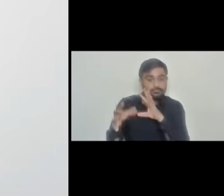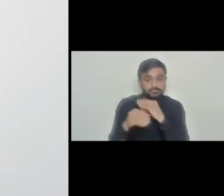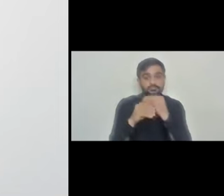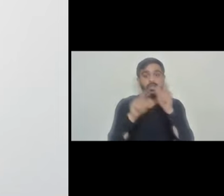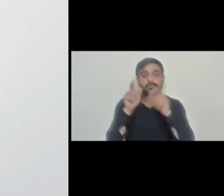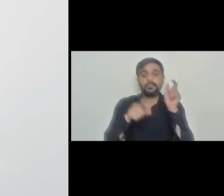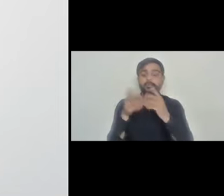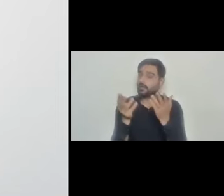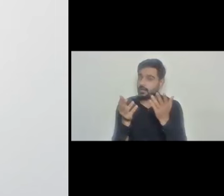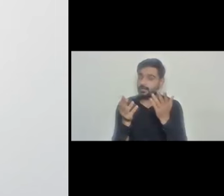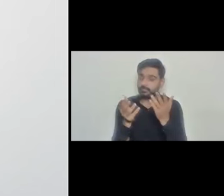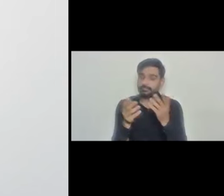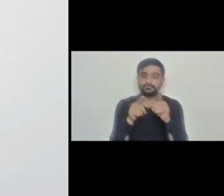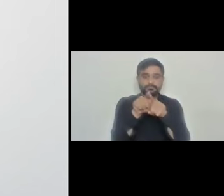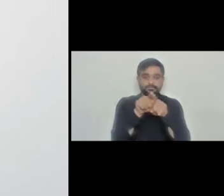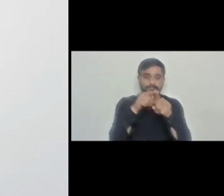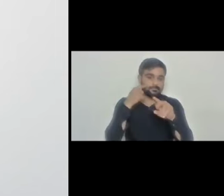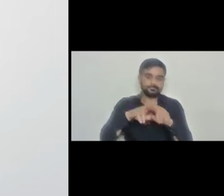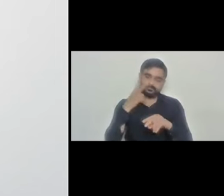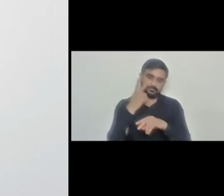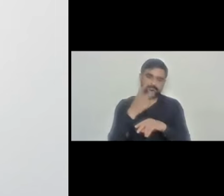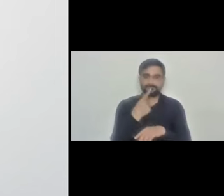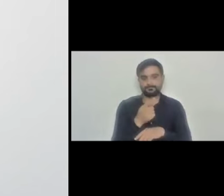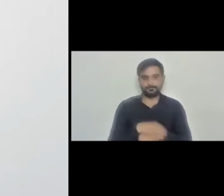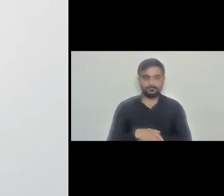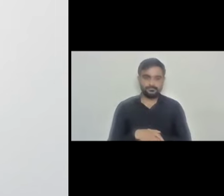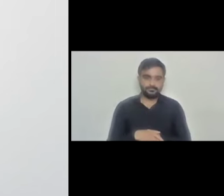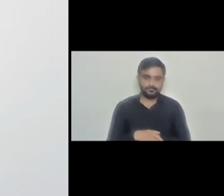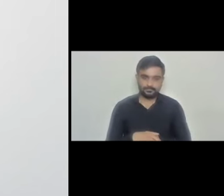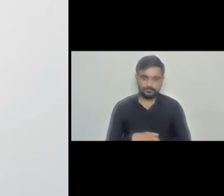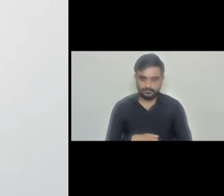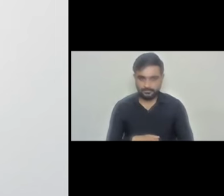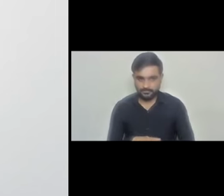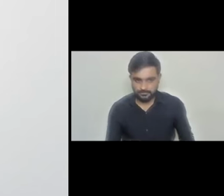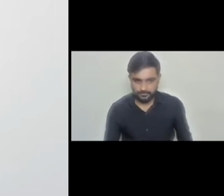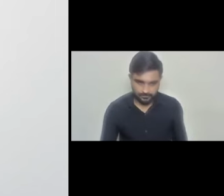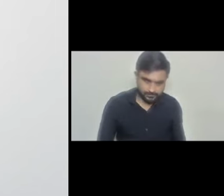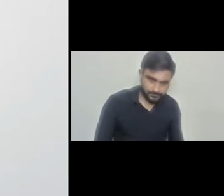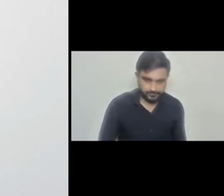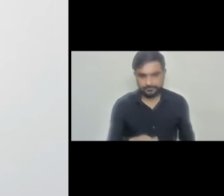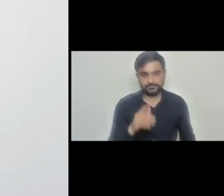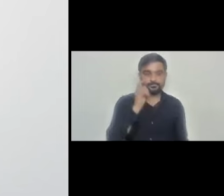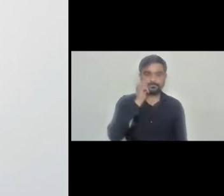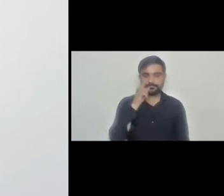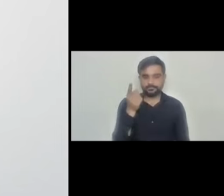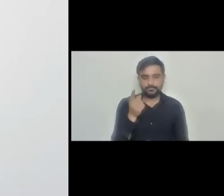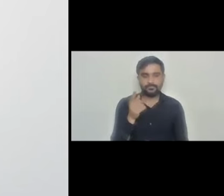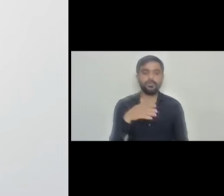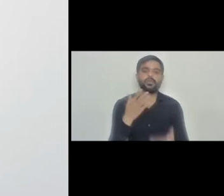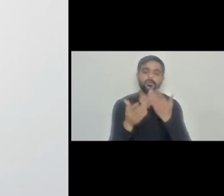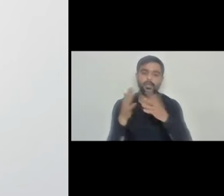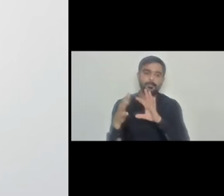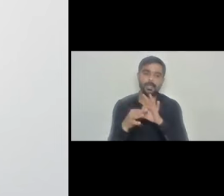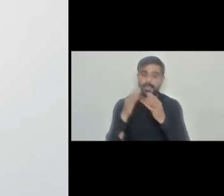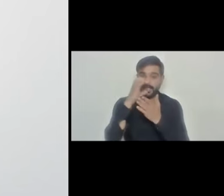people for example, if I say a word gender, or maybe so a